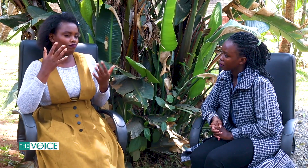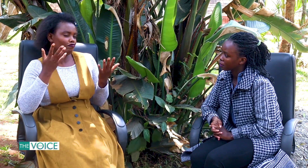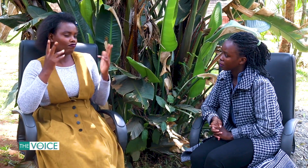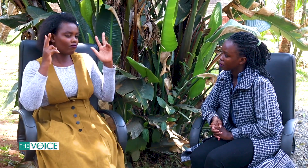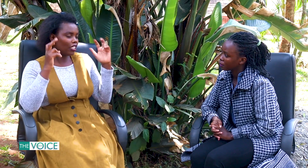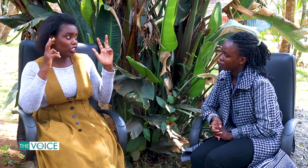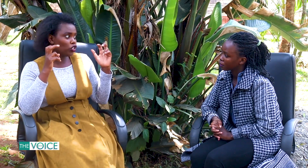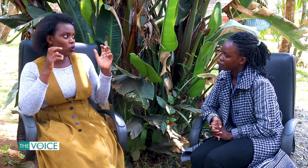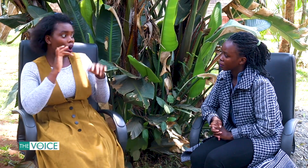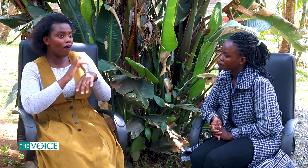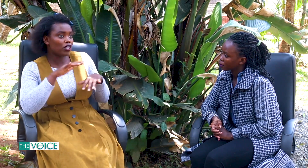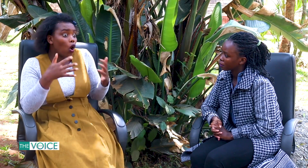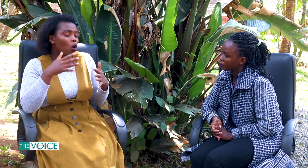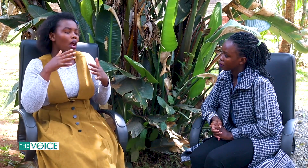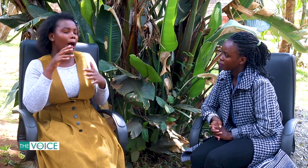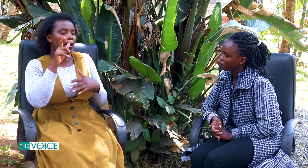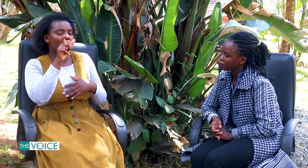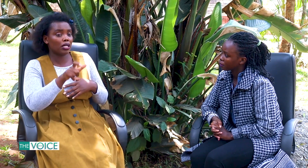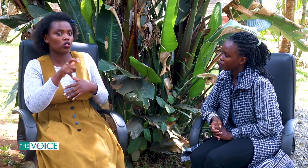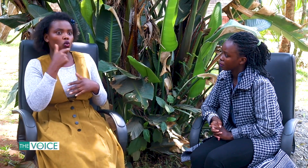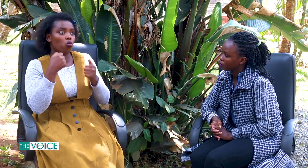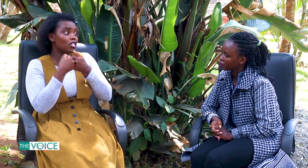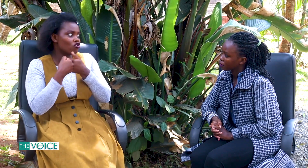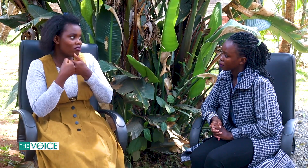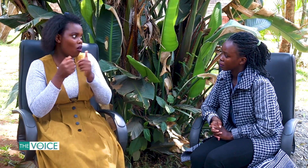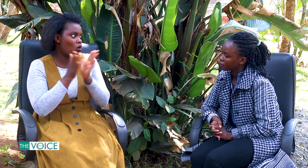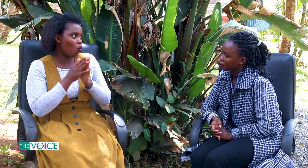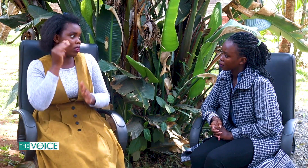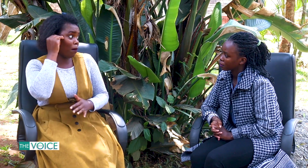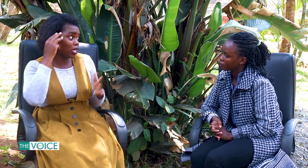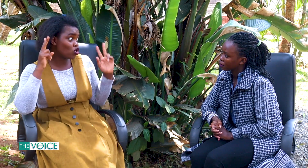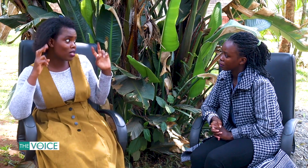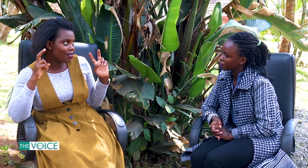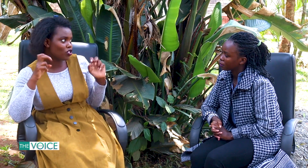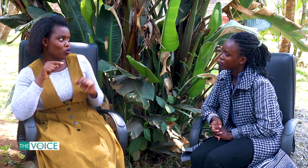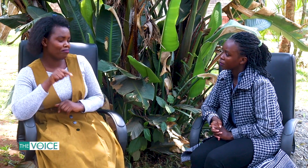or mental health affecting persons with disability?